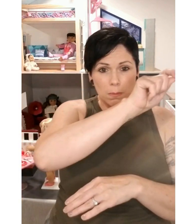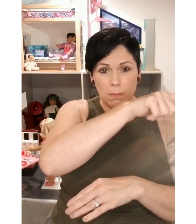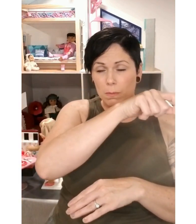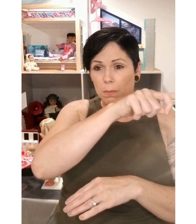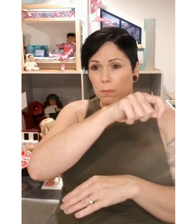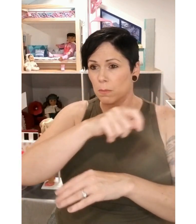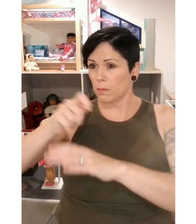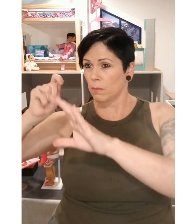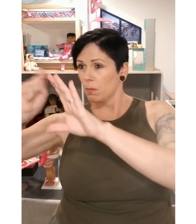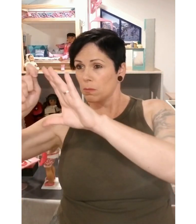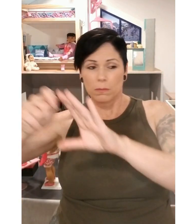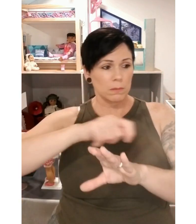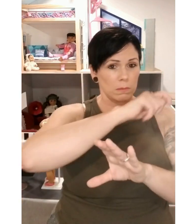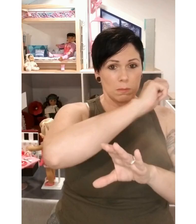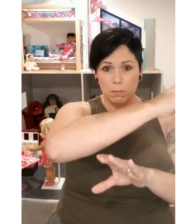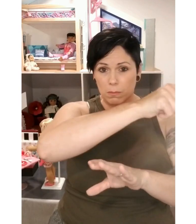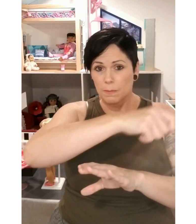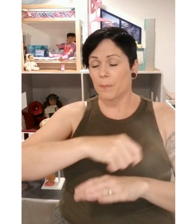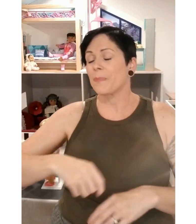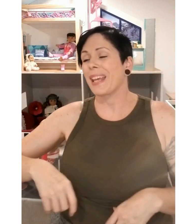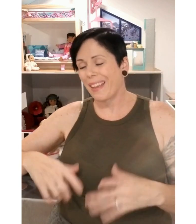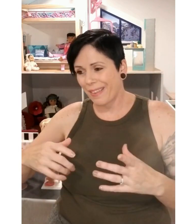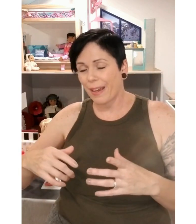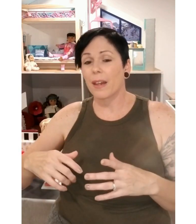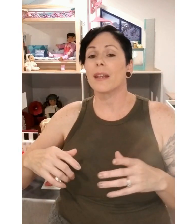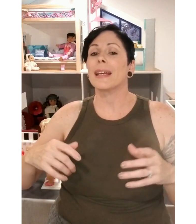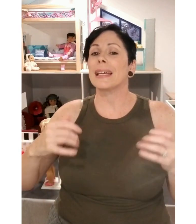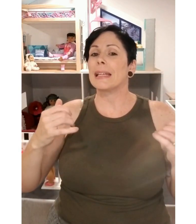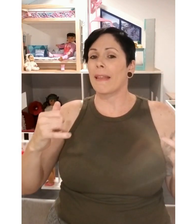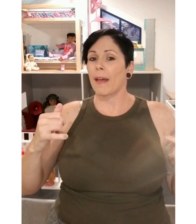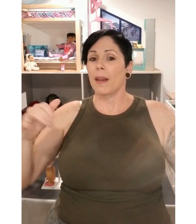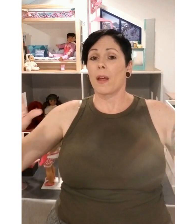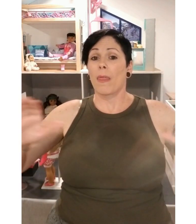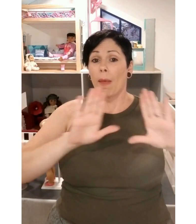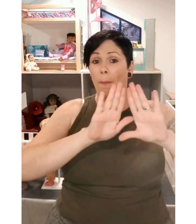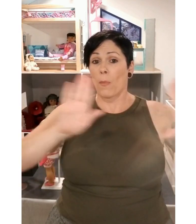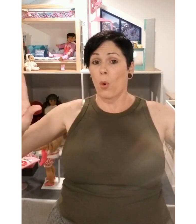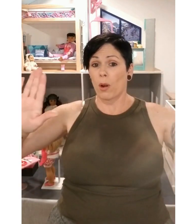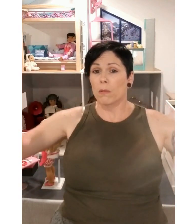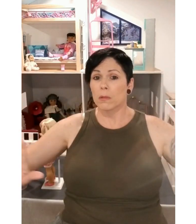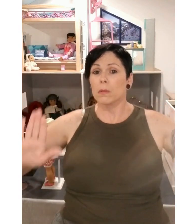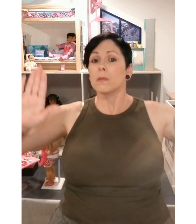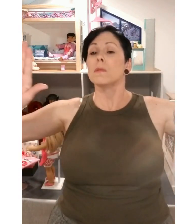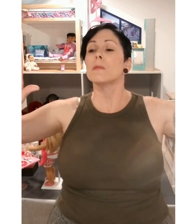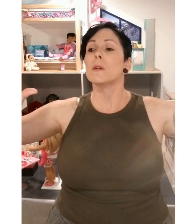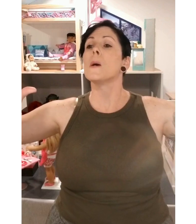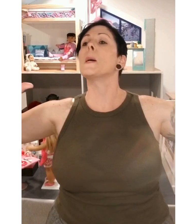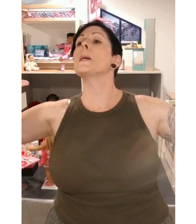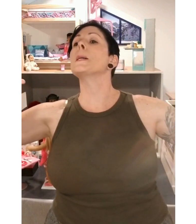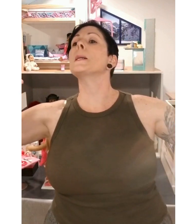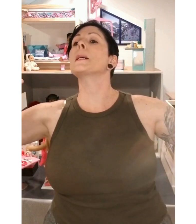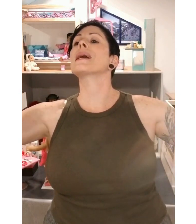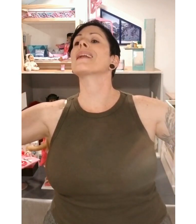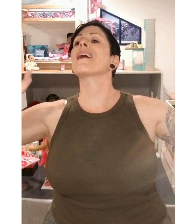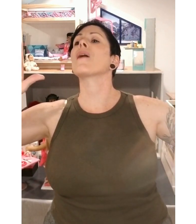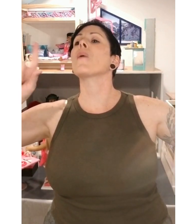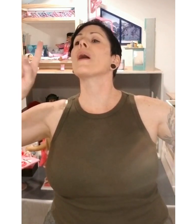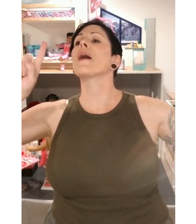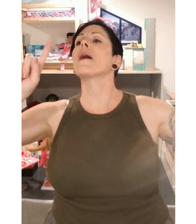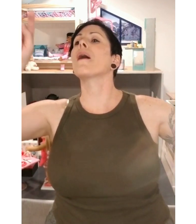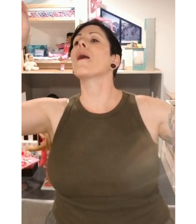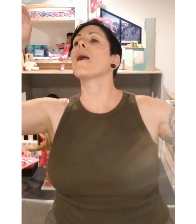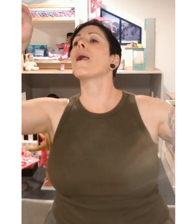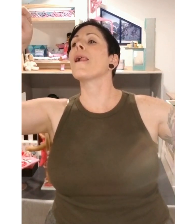marked where I needed to put my hangers on the board. So here they are pushed in, or here's one of them anyway, pushed in.